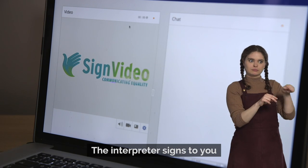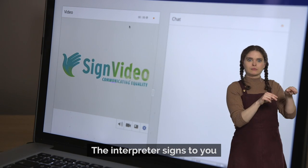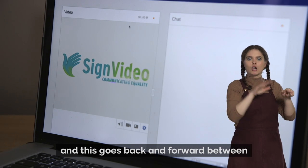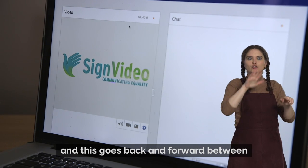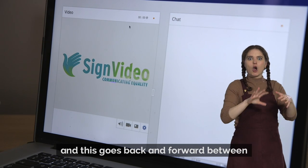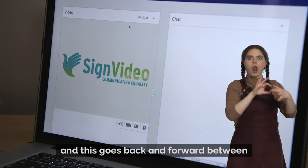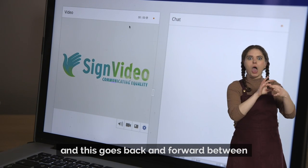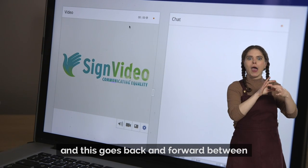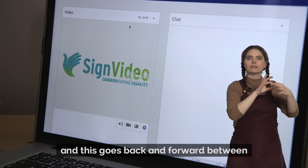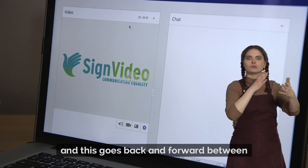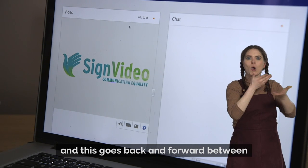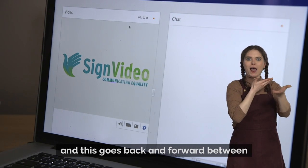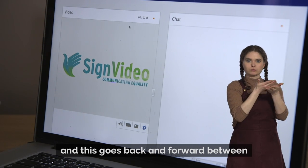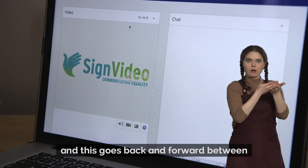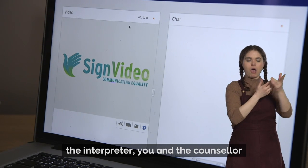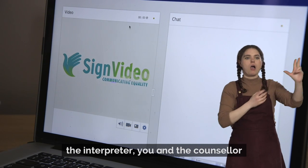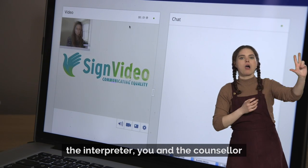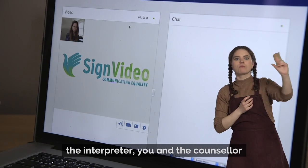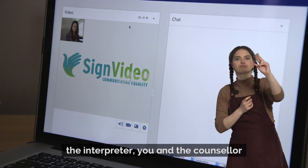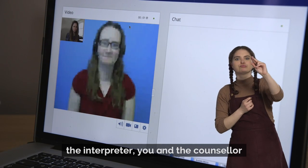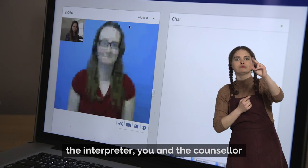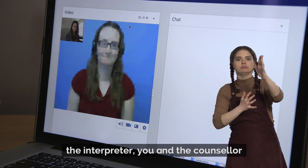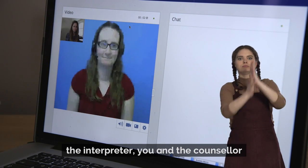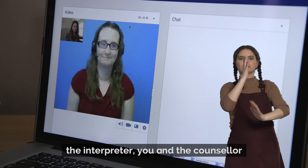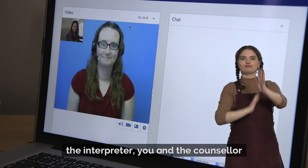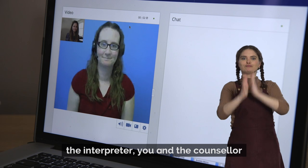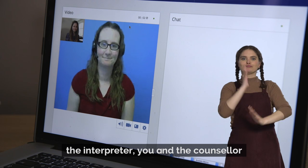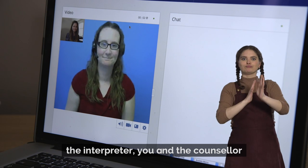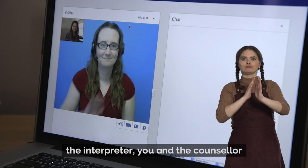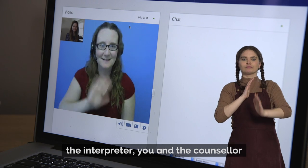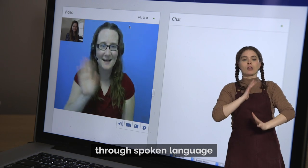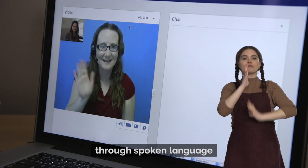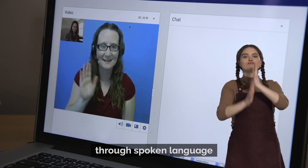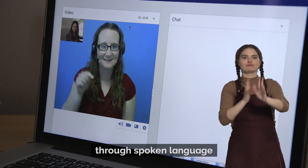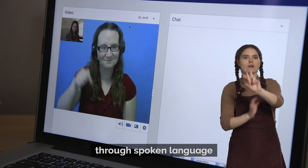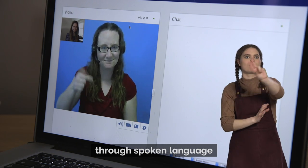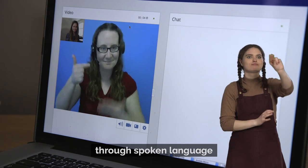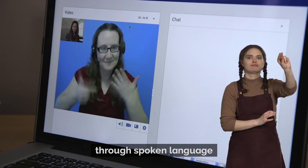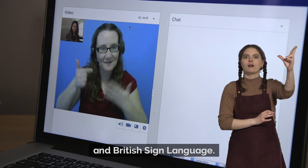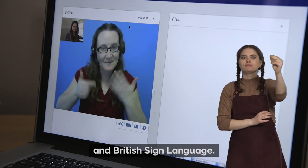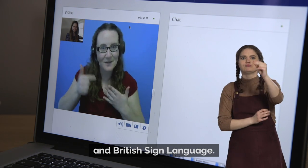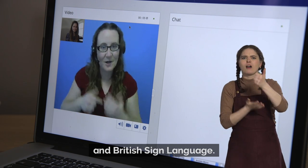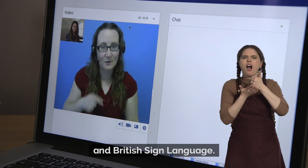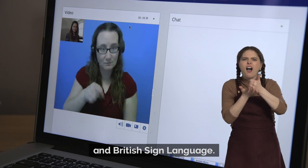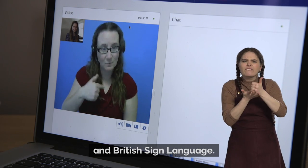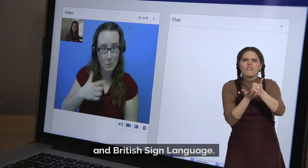and this goes back and forward between the interpreter, you, and the counsellor, through spoken language and British Sign Language.